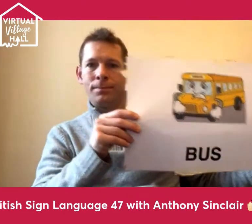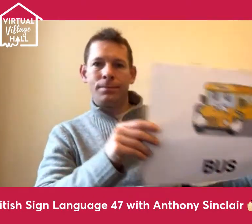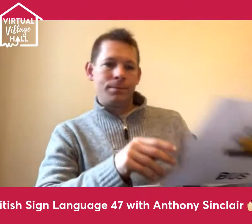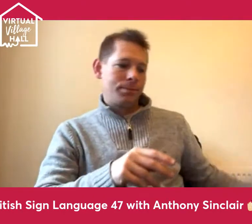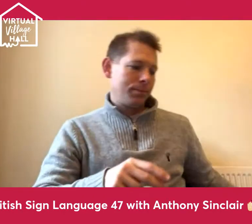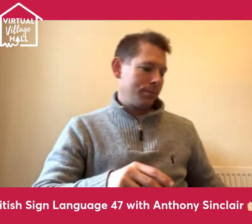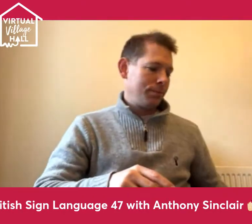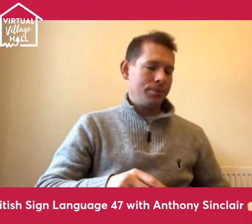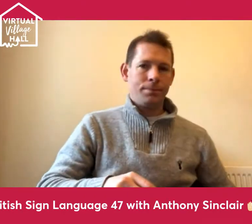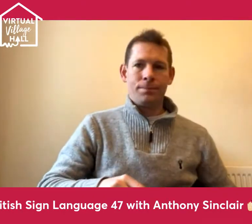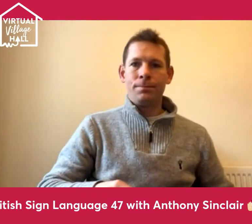And bus.